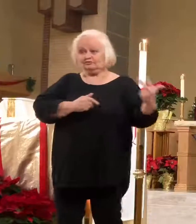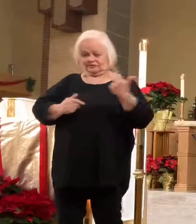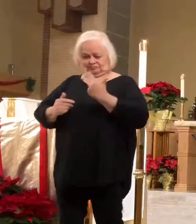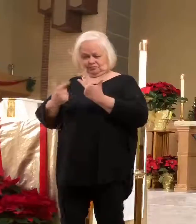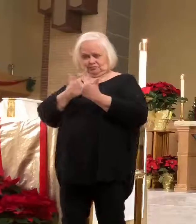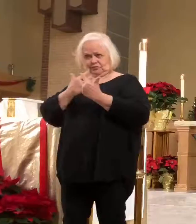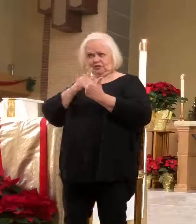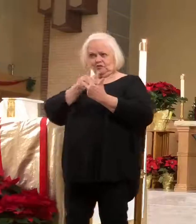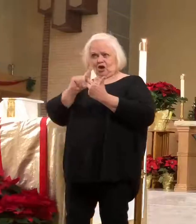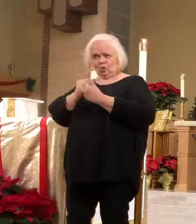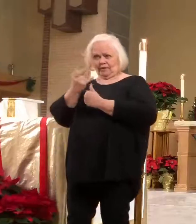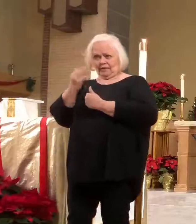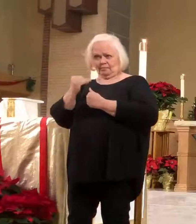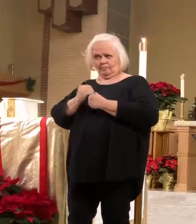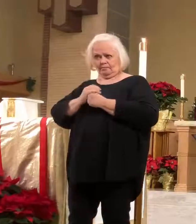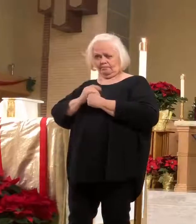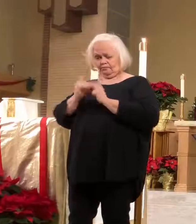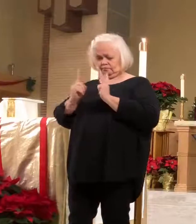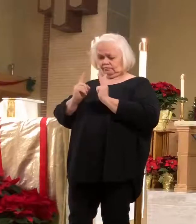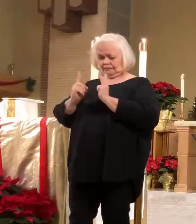himself.